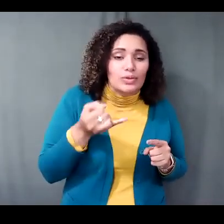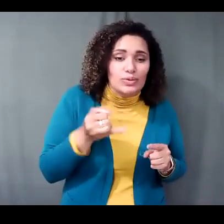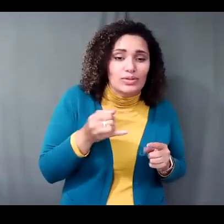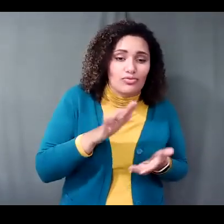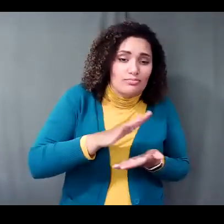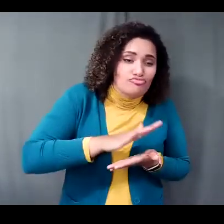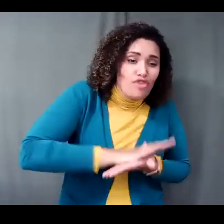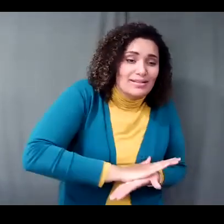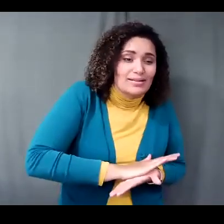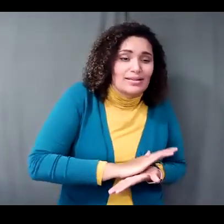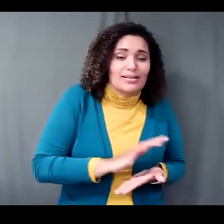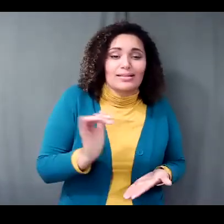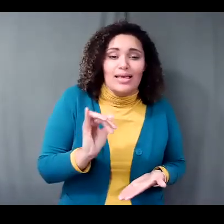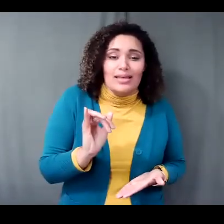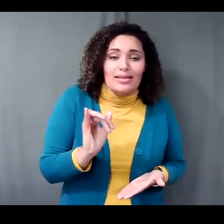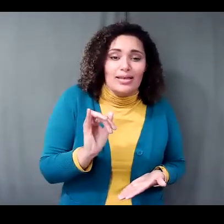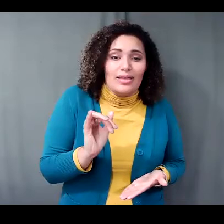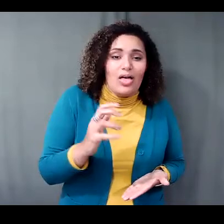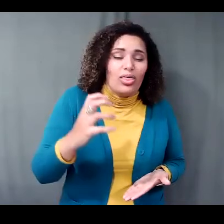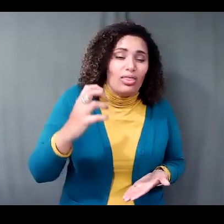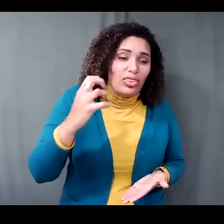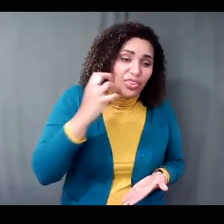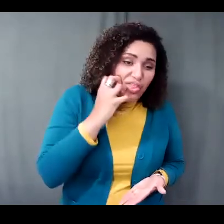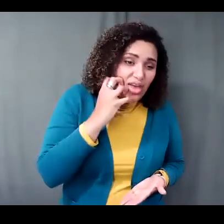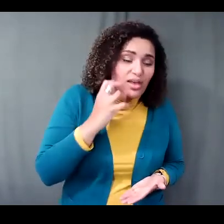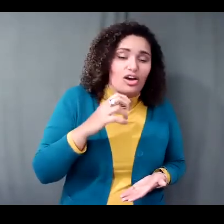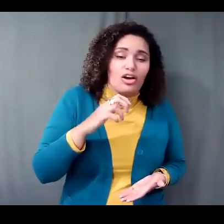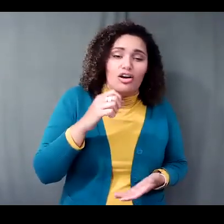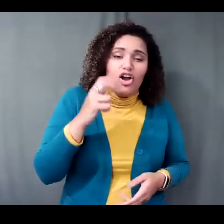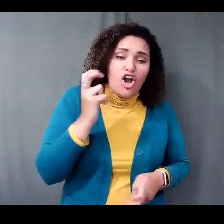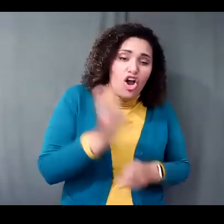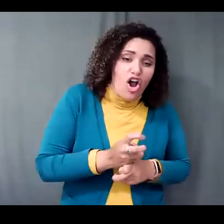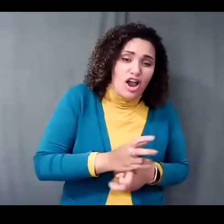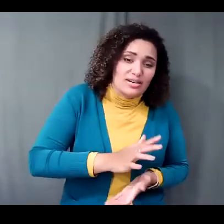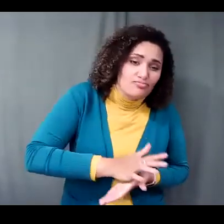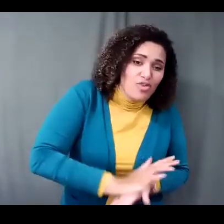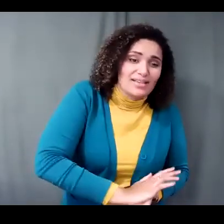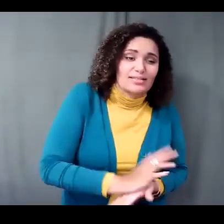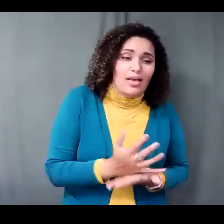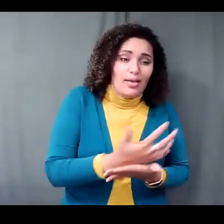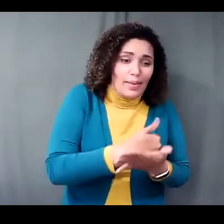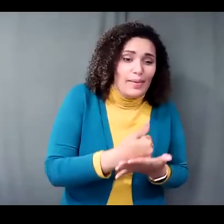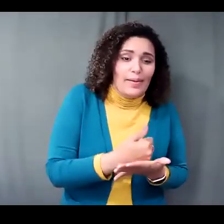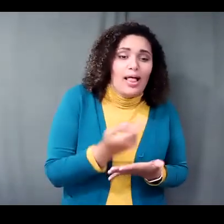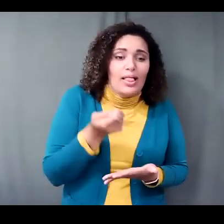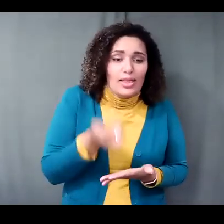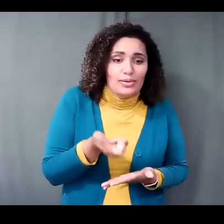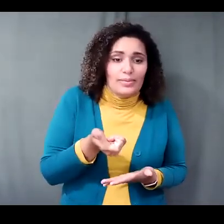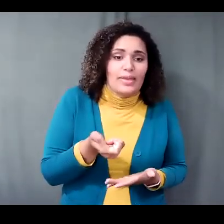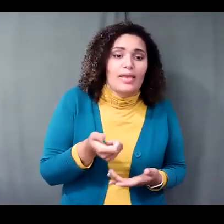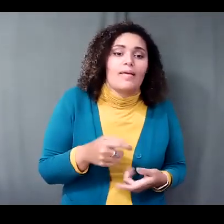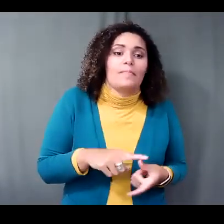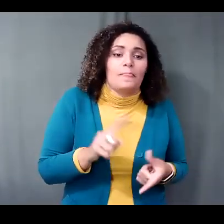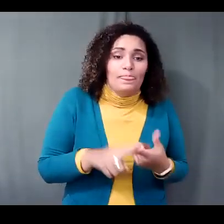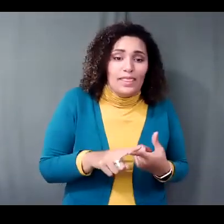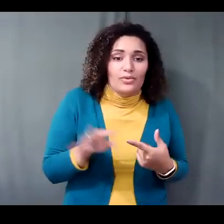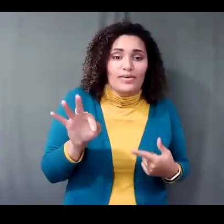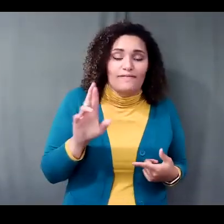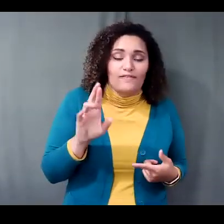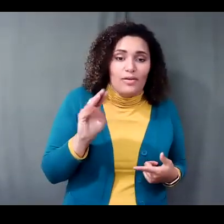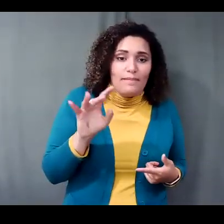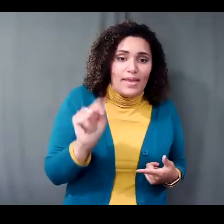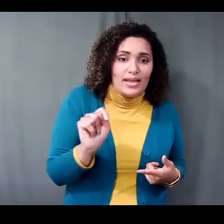rosé Terra Dulce. So now we have some blending components. This is kind of fun. In the beginning, we didn't have any blending components. We just have to take whatever's out of the